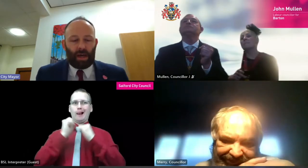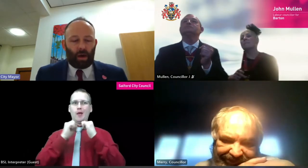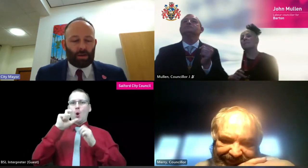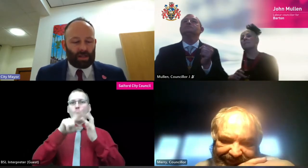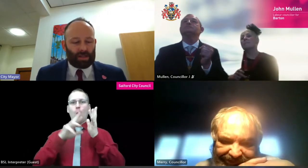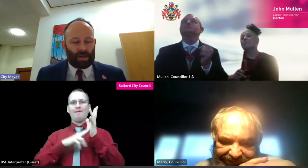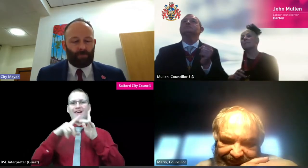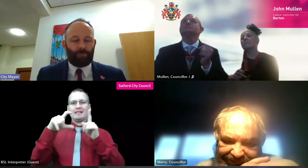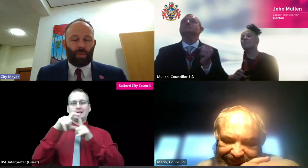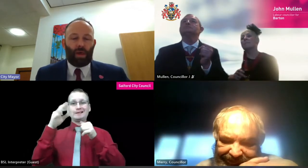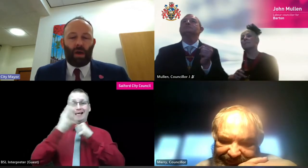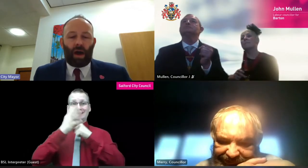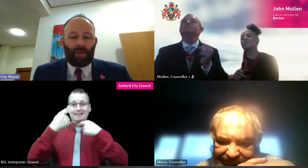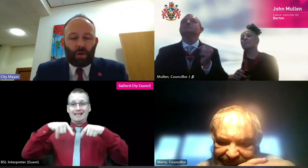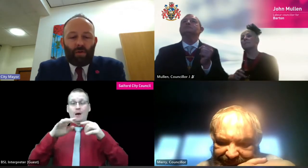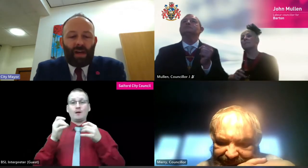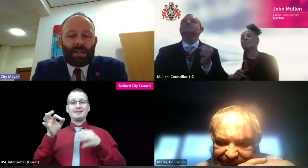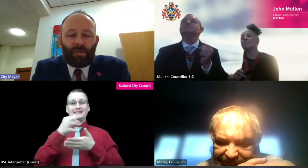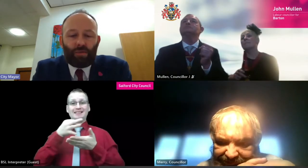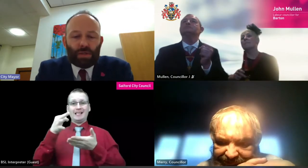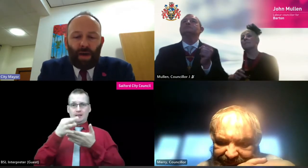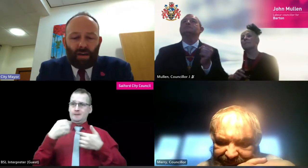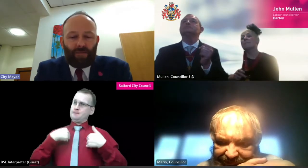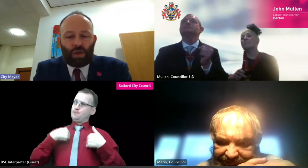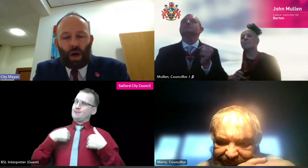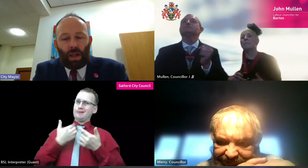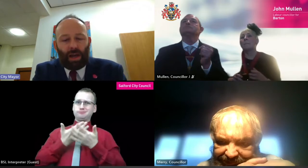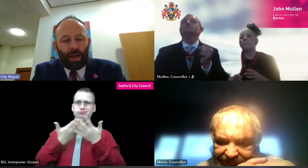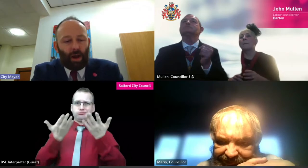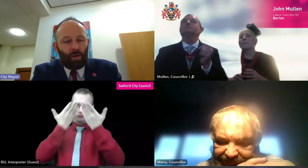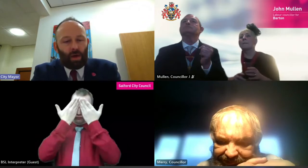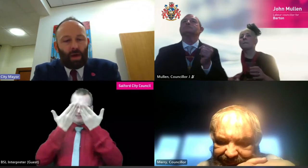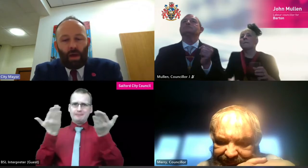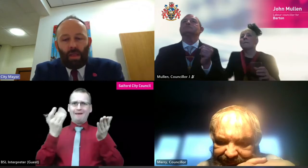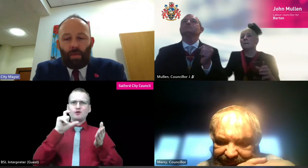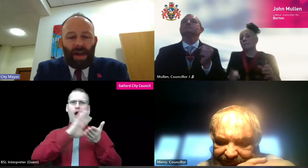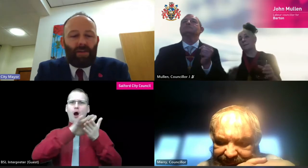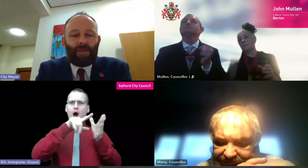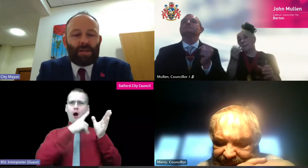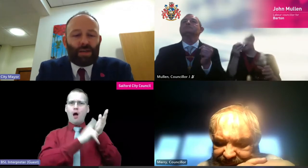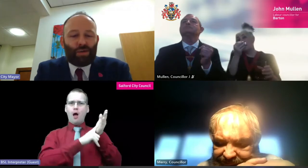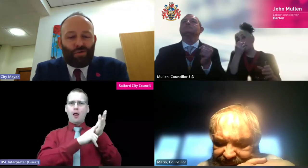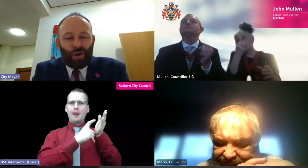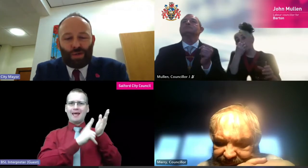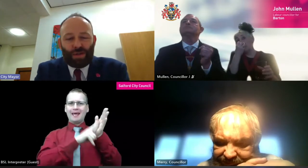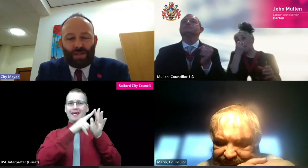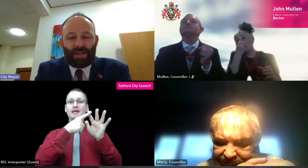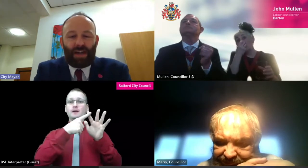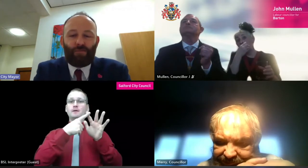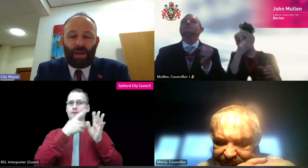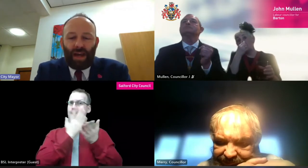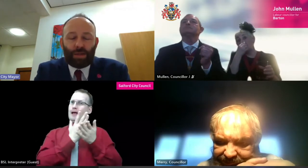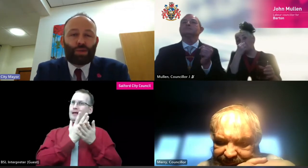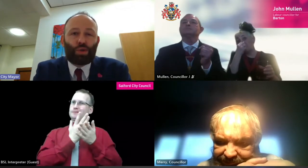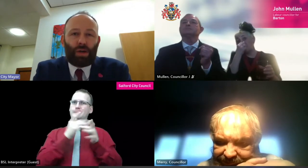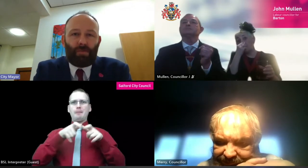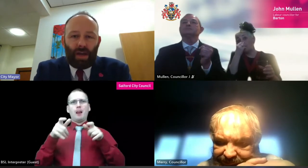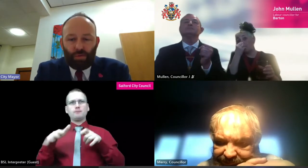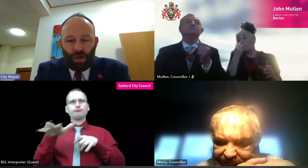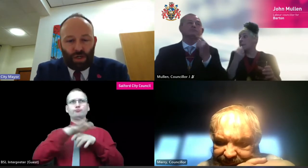COVID-19 in our city. I've got a great deal of respect for Charlie, and I know the many visits across the city have